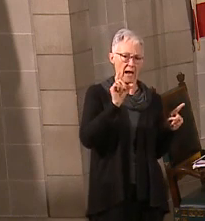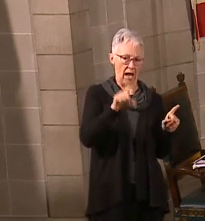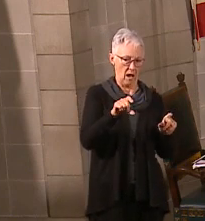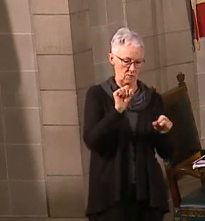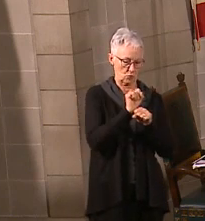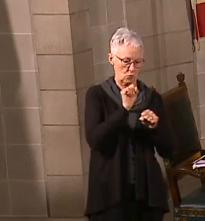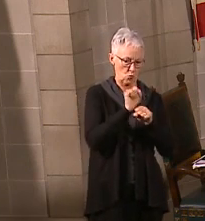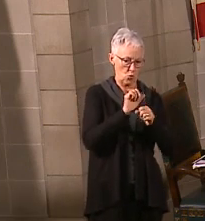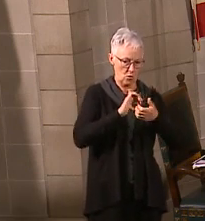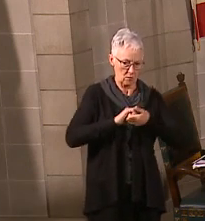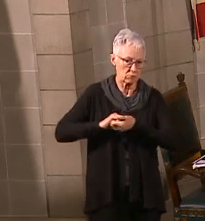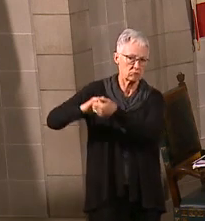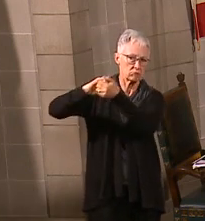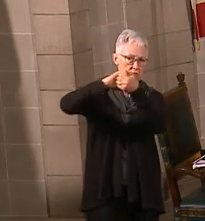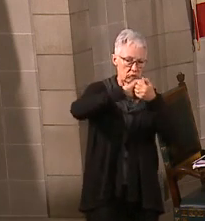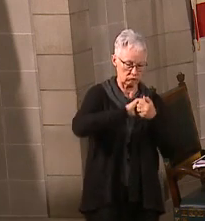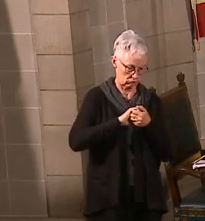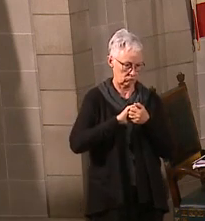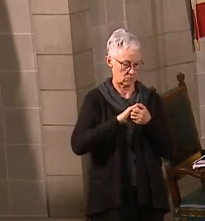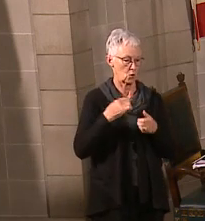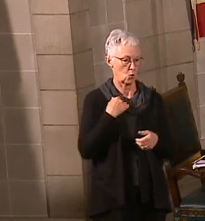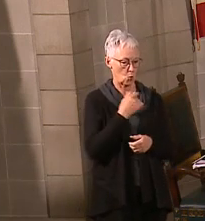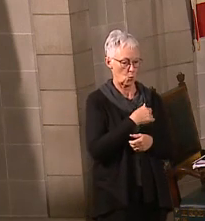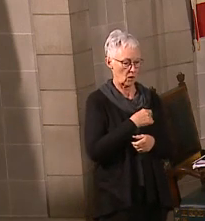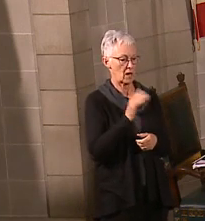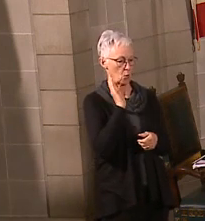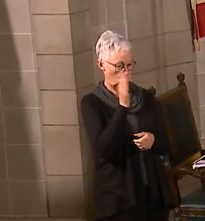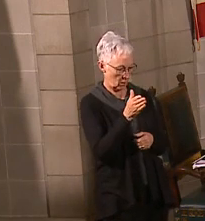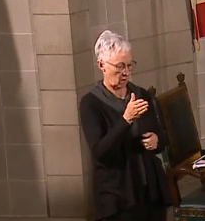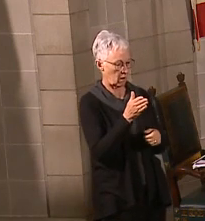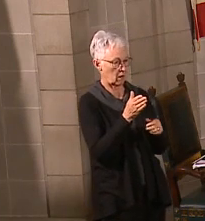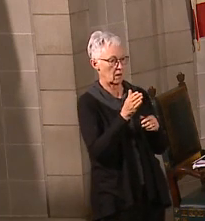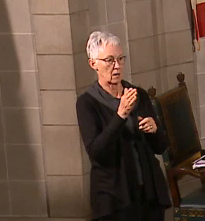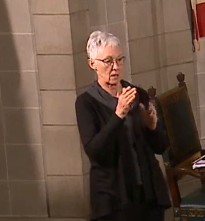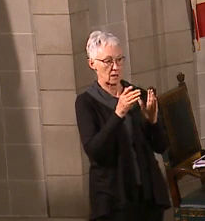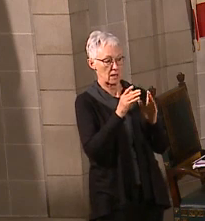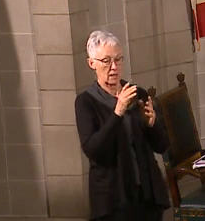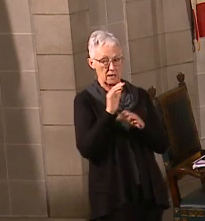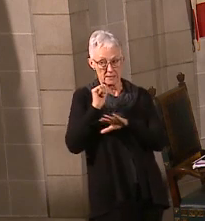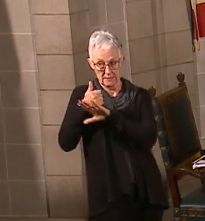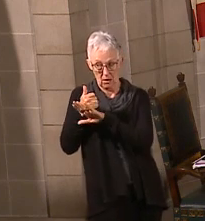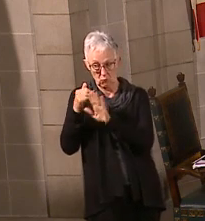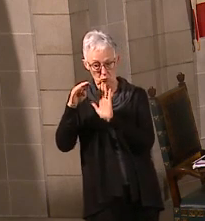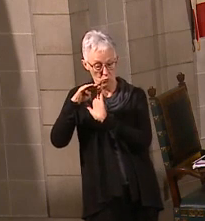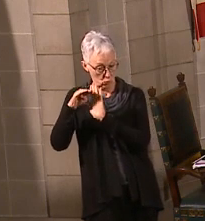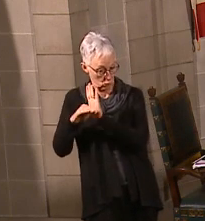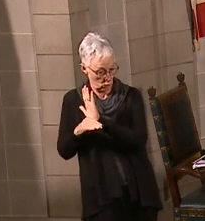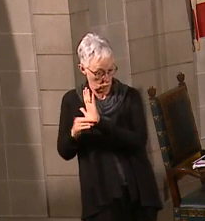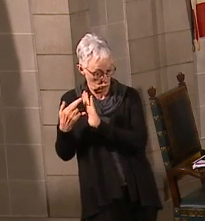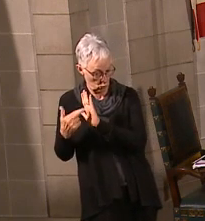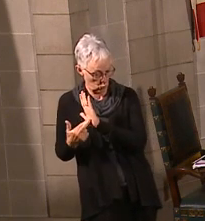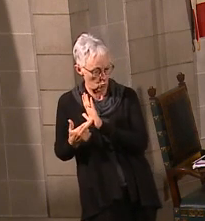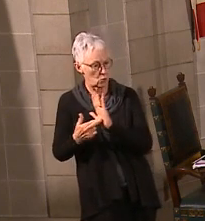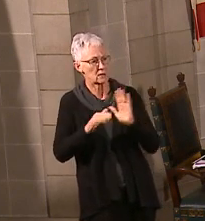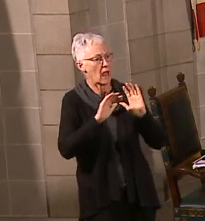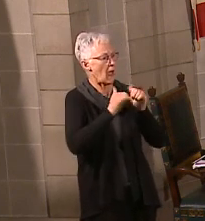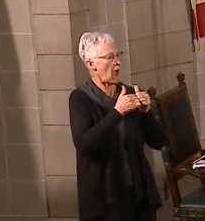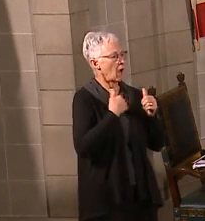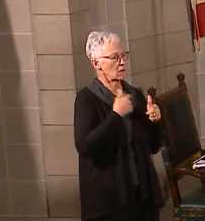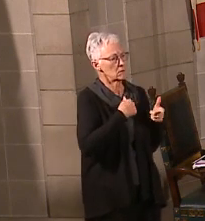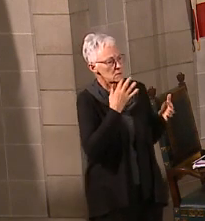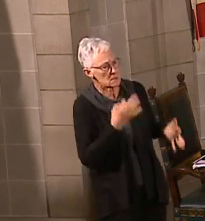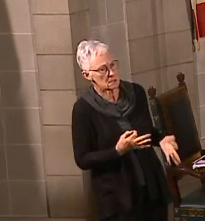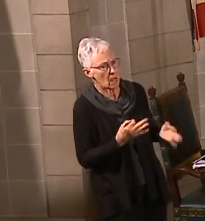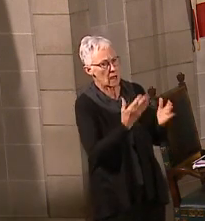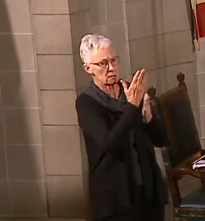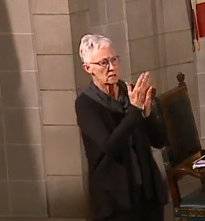we approach putting the social distancing measures in place, and then as we start to think about how to lift them, it'll be the same sort of